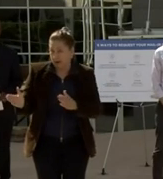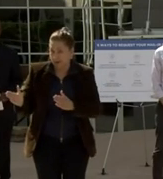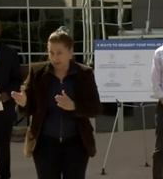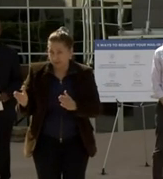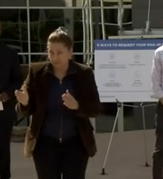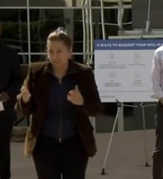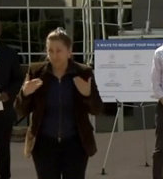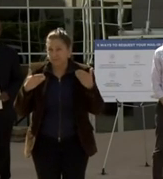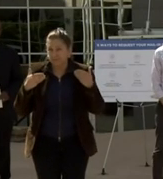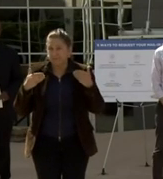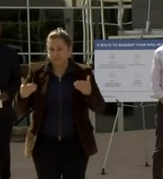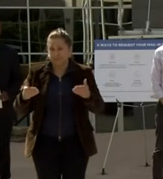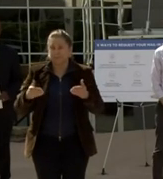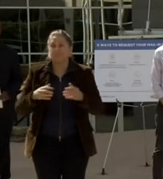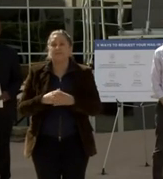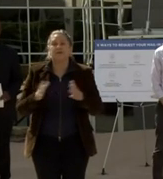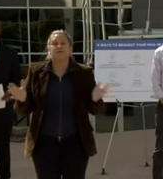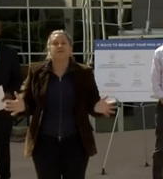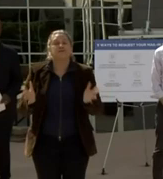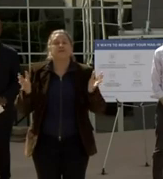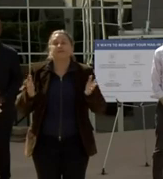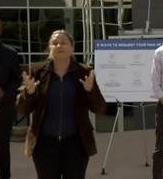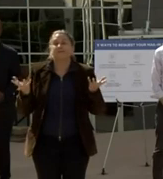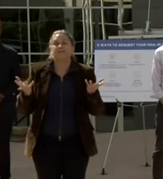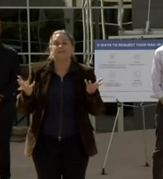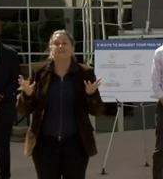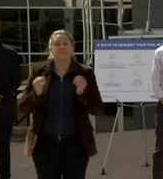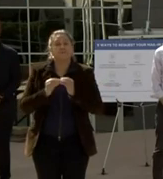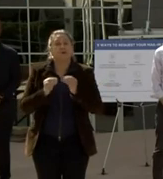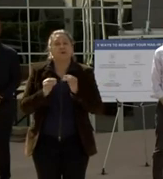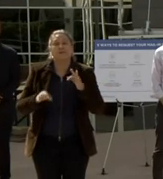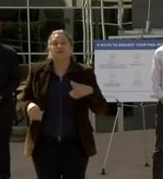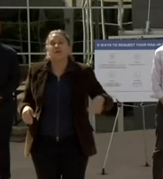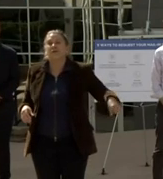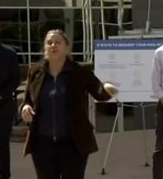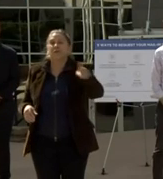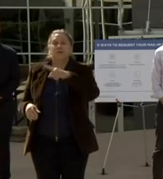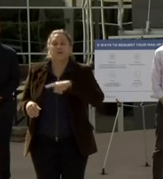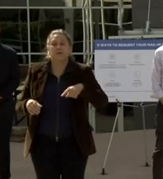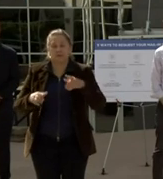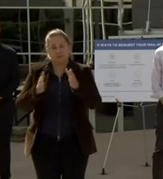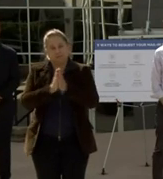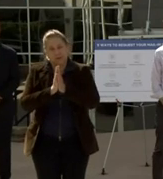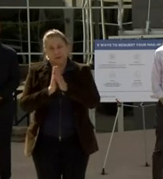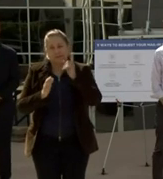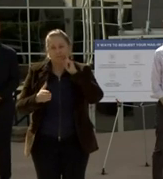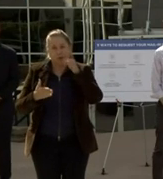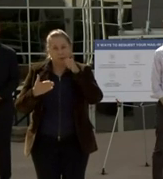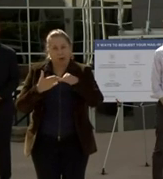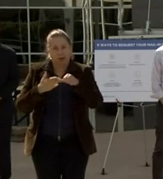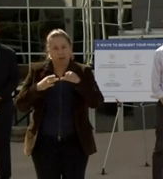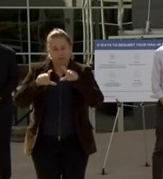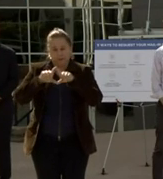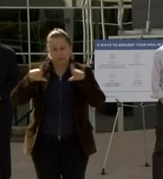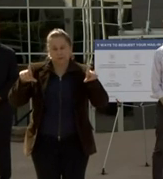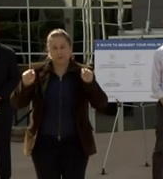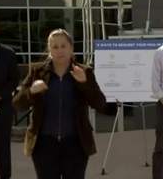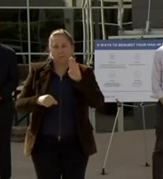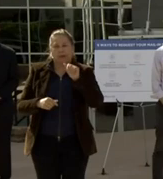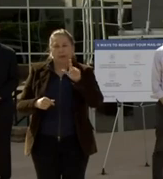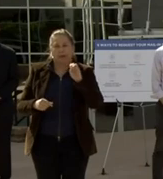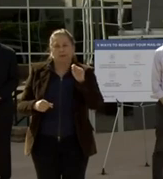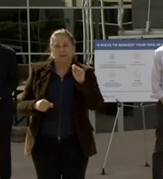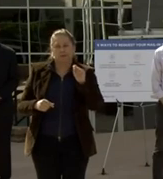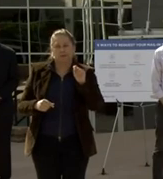are encouraging more residents to request and mail in their ballots and to use 20